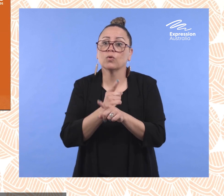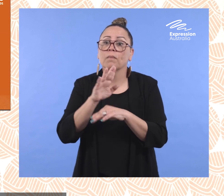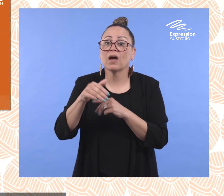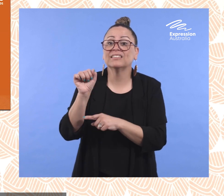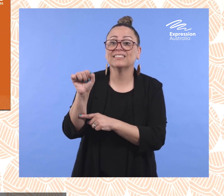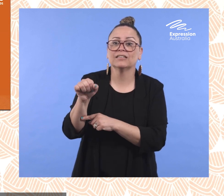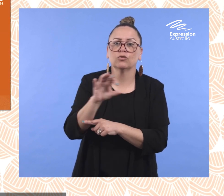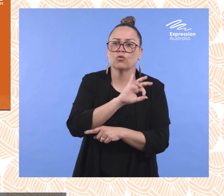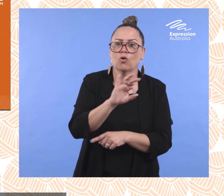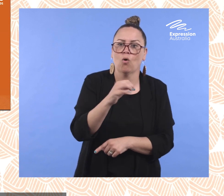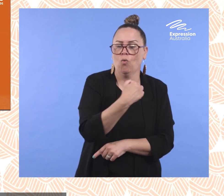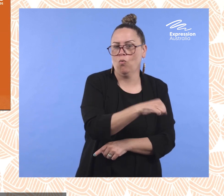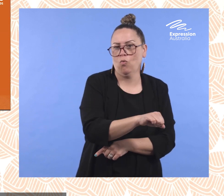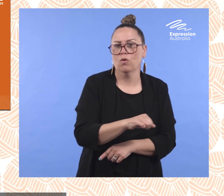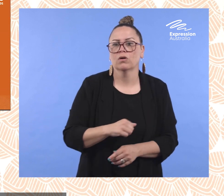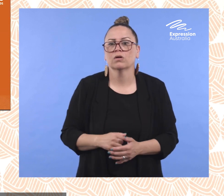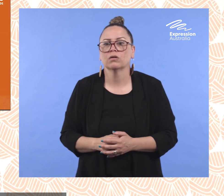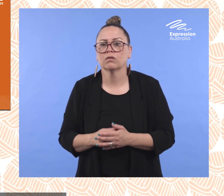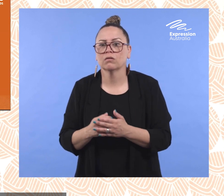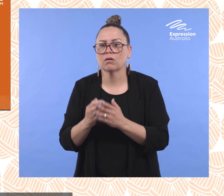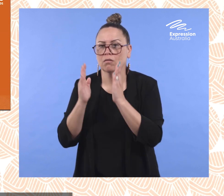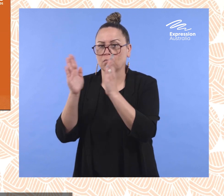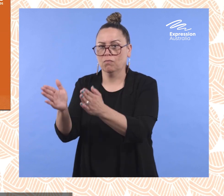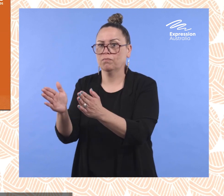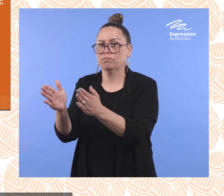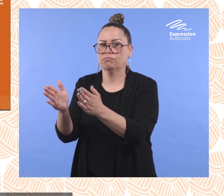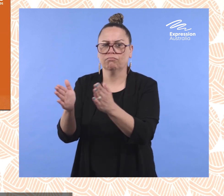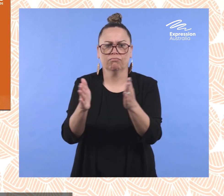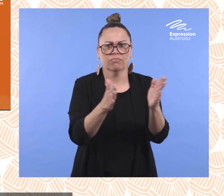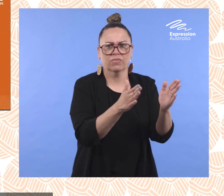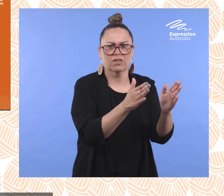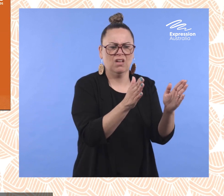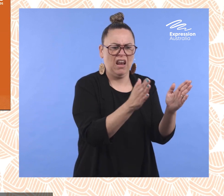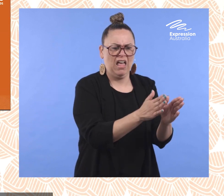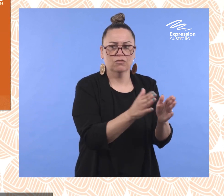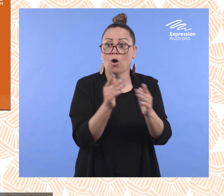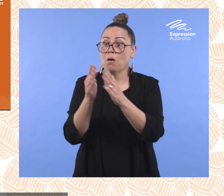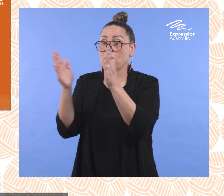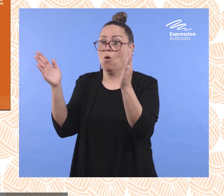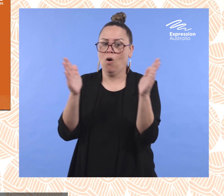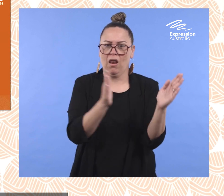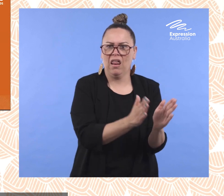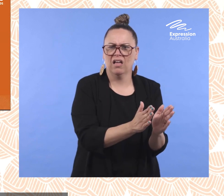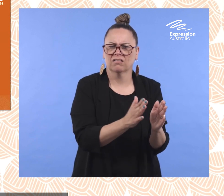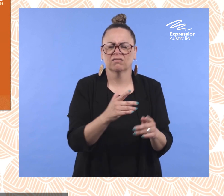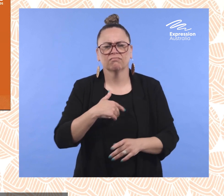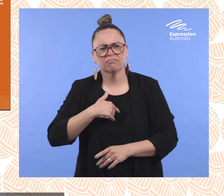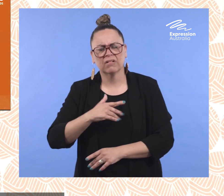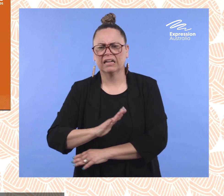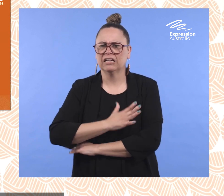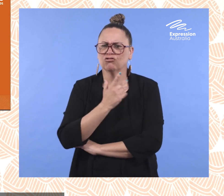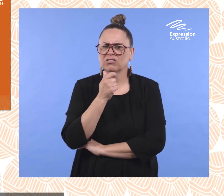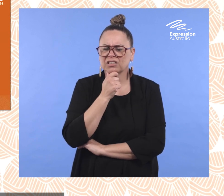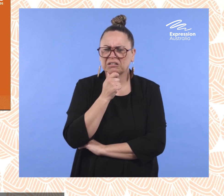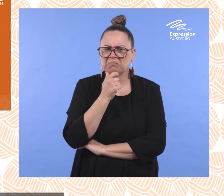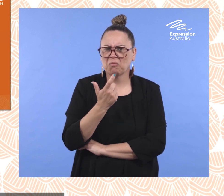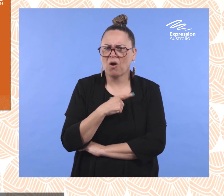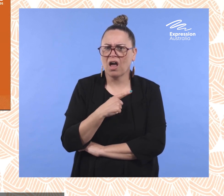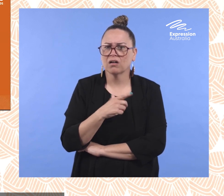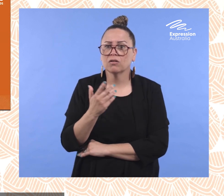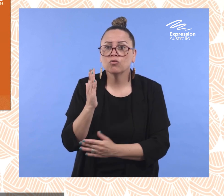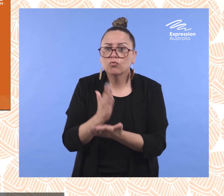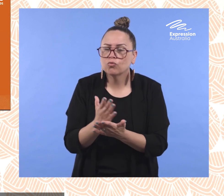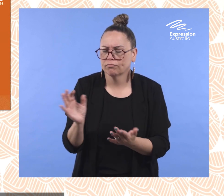on the yes case than the no case. And I thought, oh, gee, so my first response was, oh, that's really interesting, because it